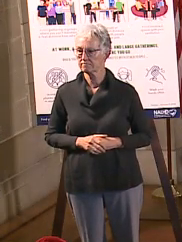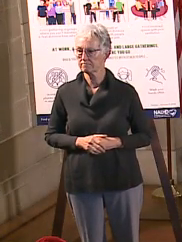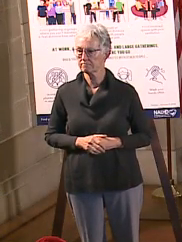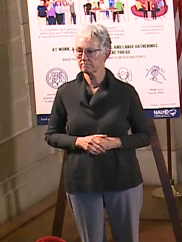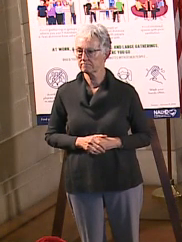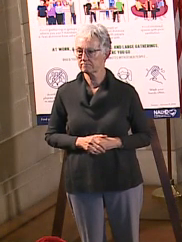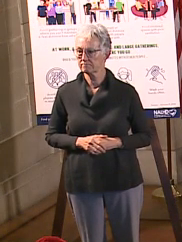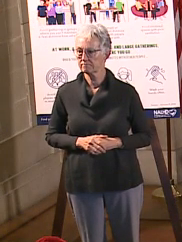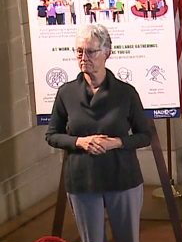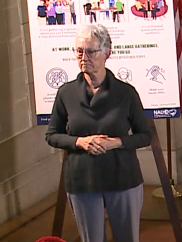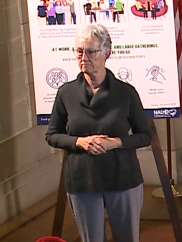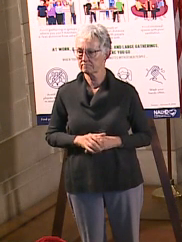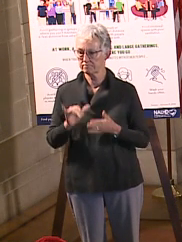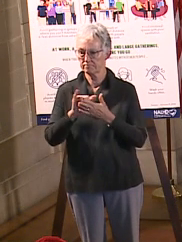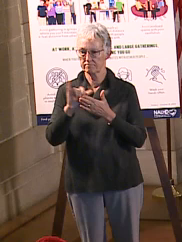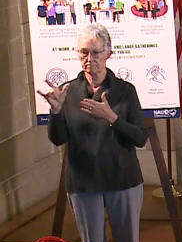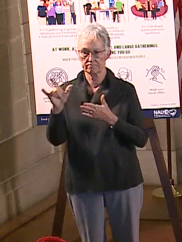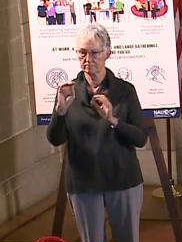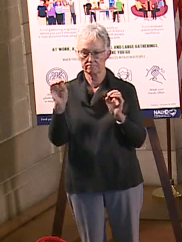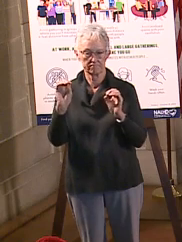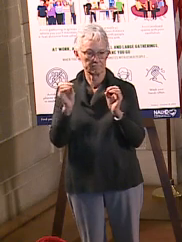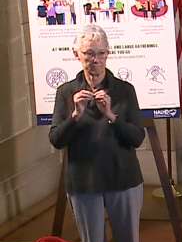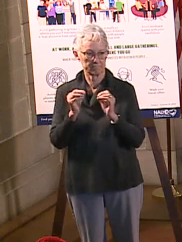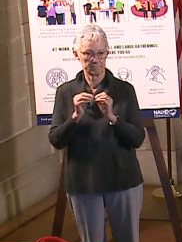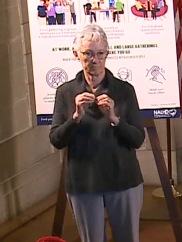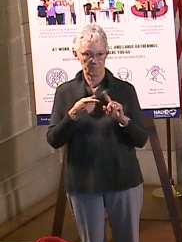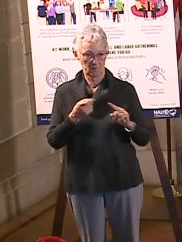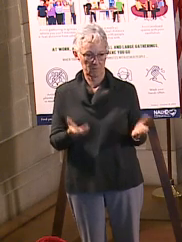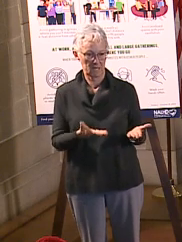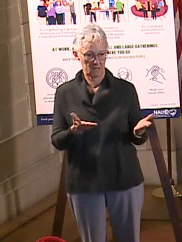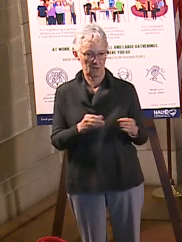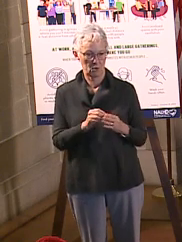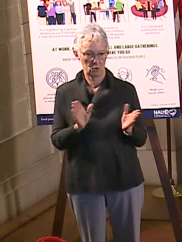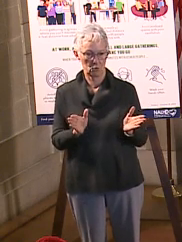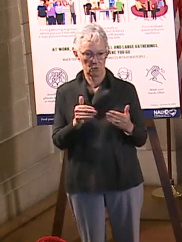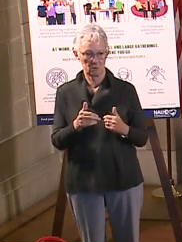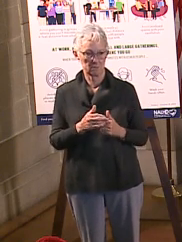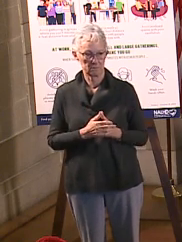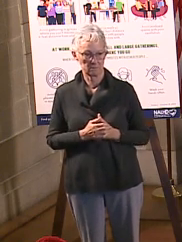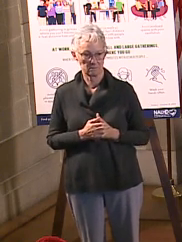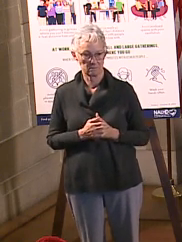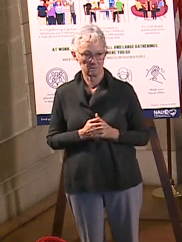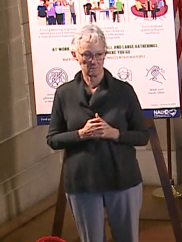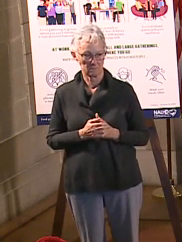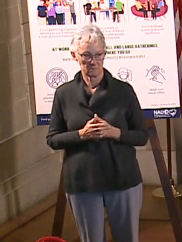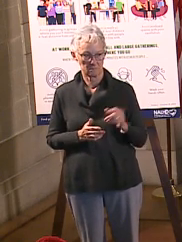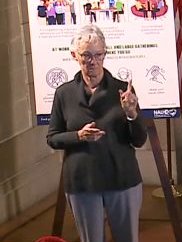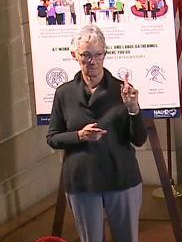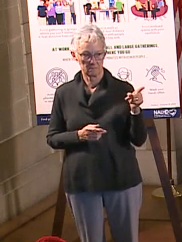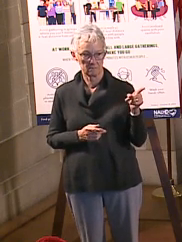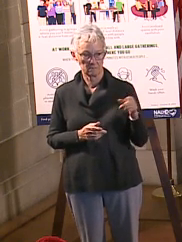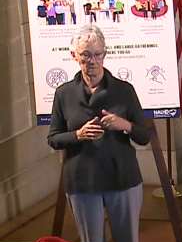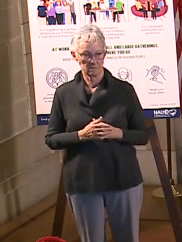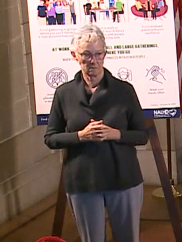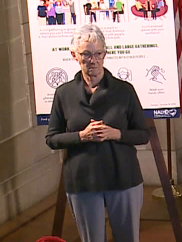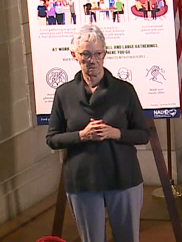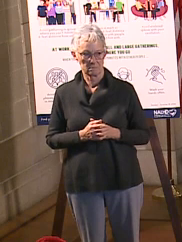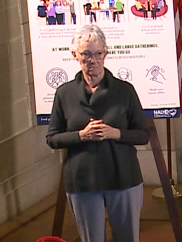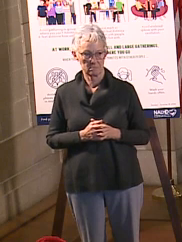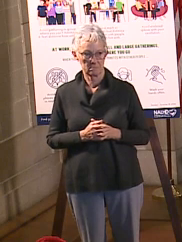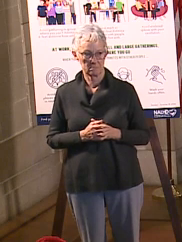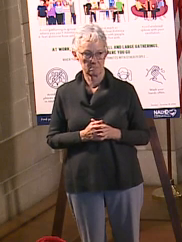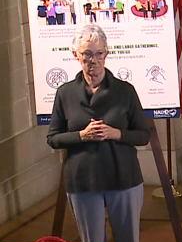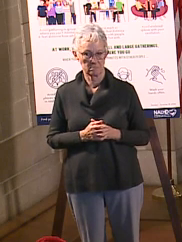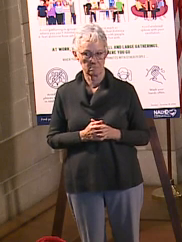Anything else, Taylor? Okay, so folks in the room, questions? How do you account for the number